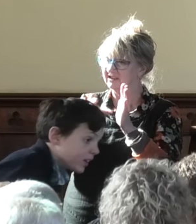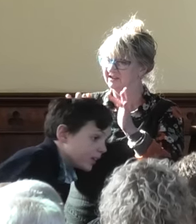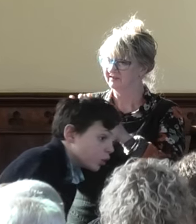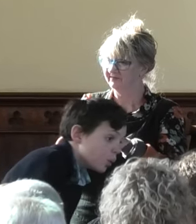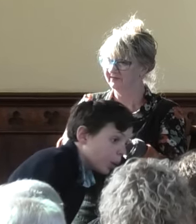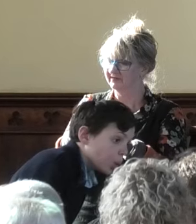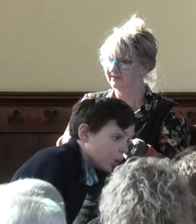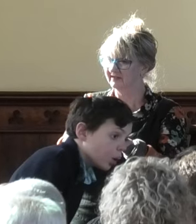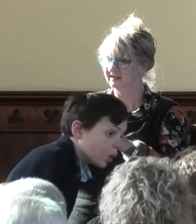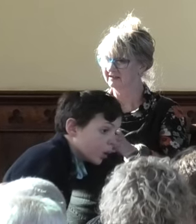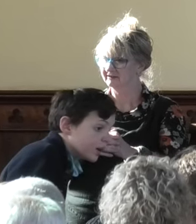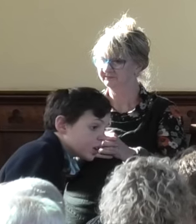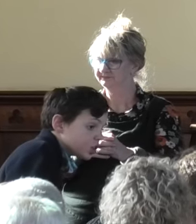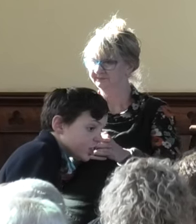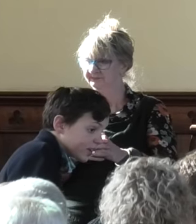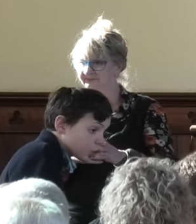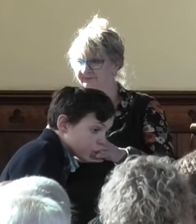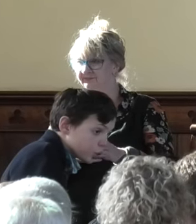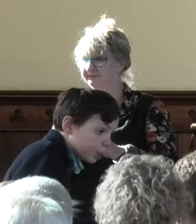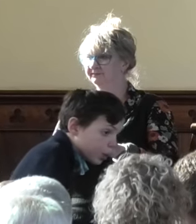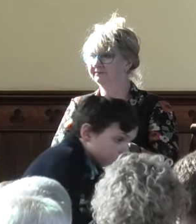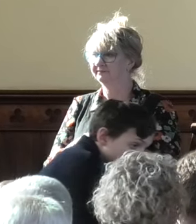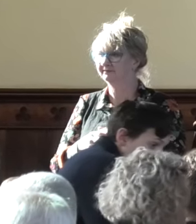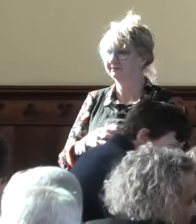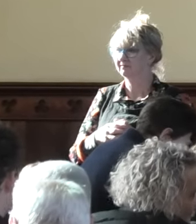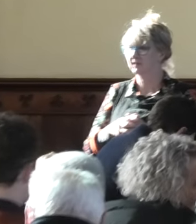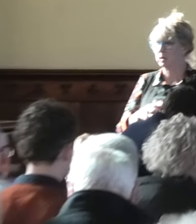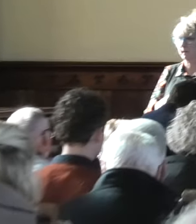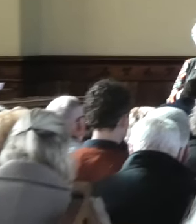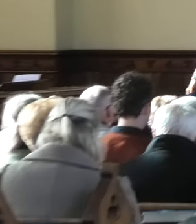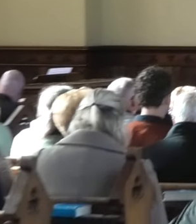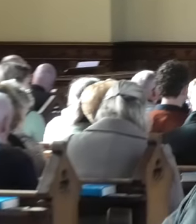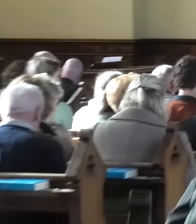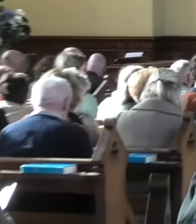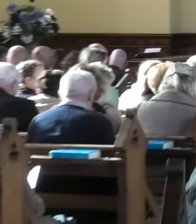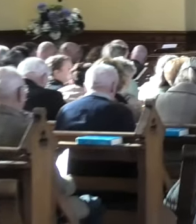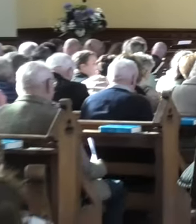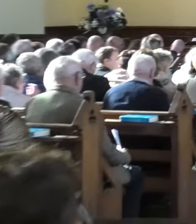come to love, heal and forgive. Let's stand together and sing these words of promise.